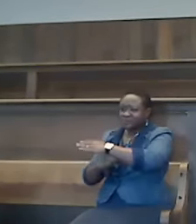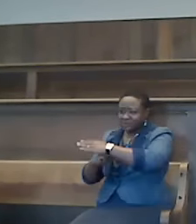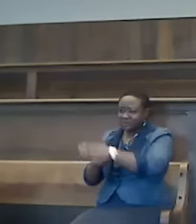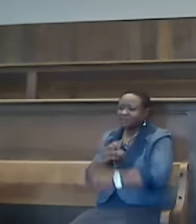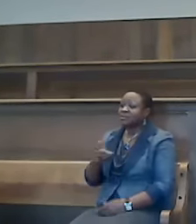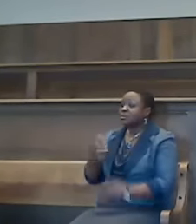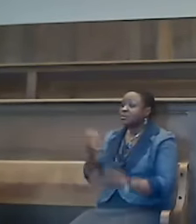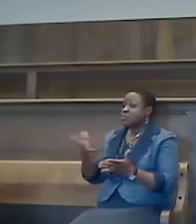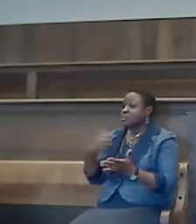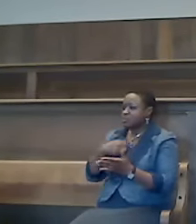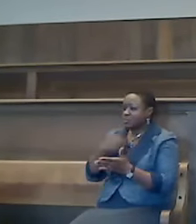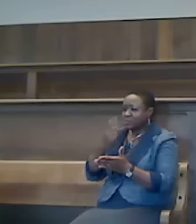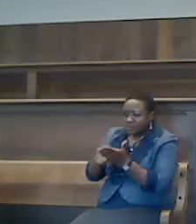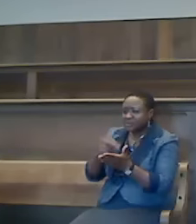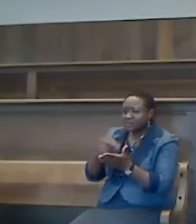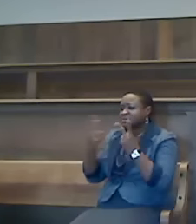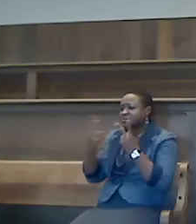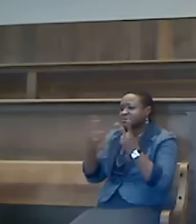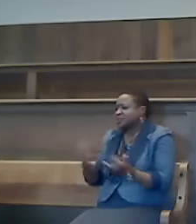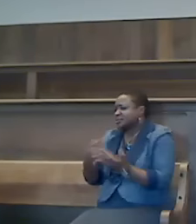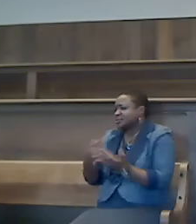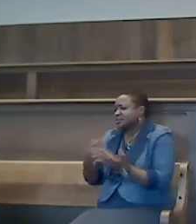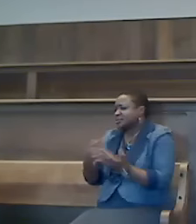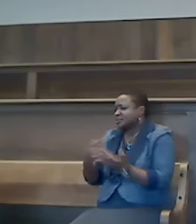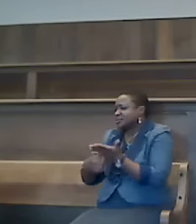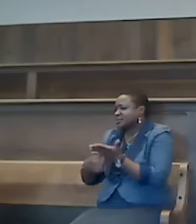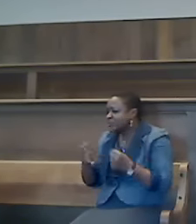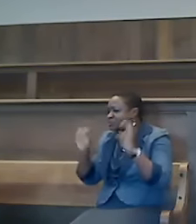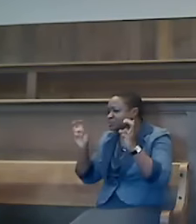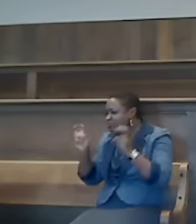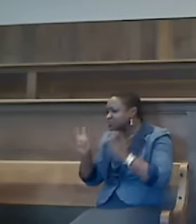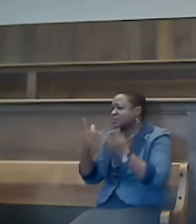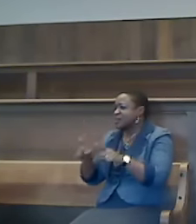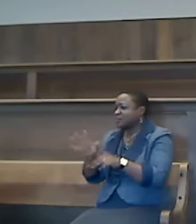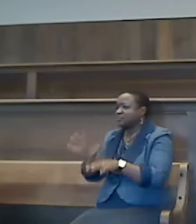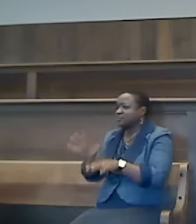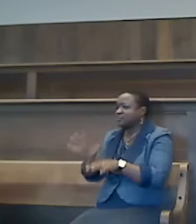what we are seeing and hearing today about health issues out there.